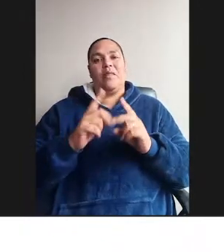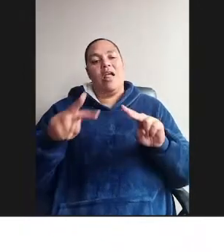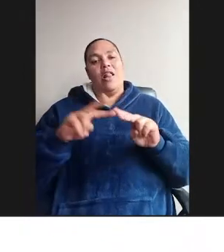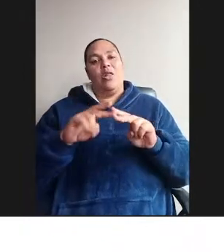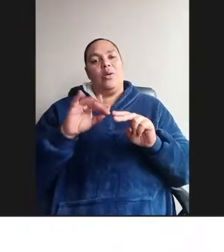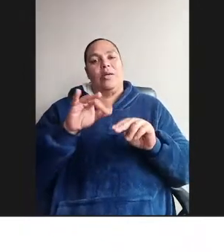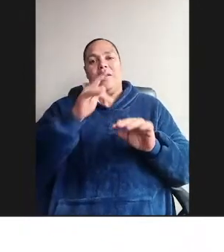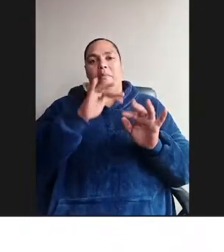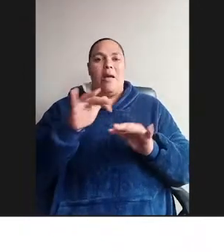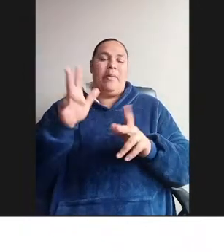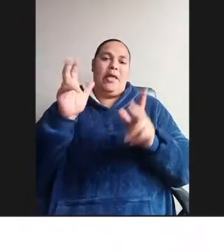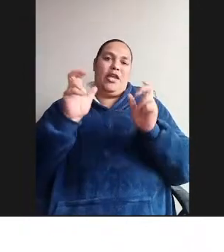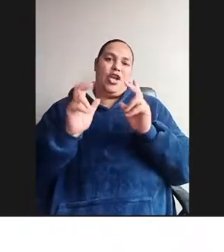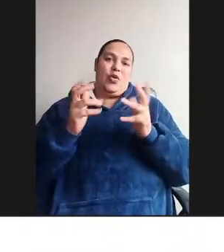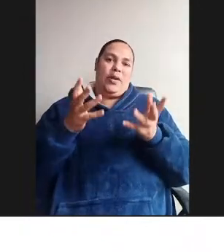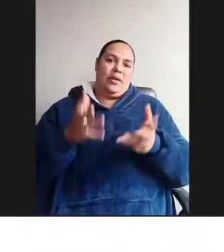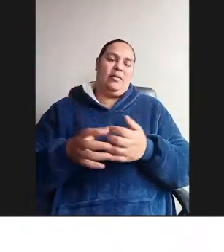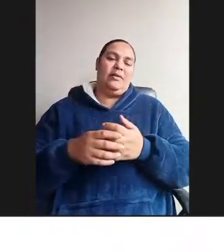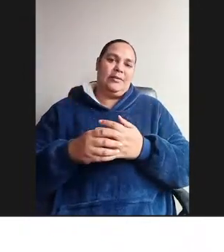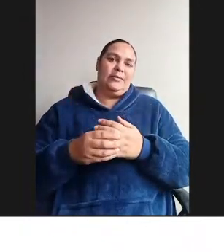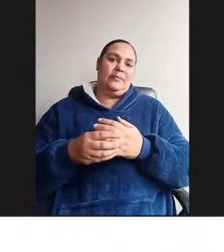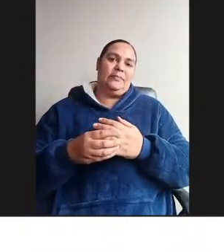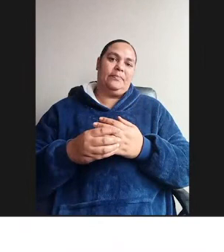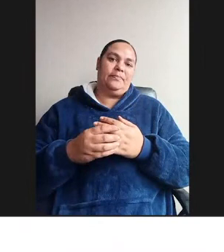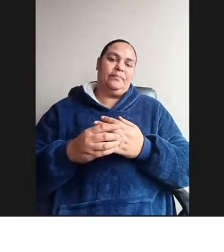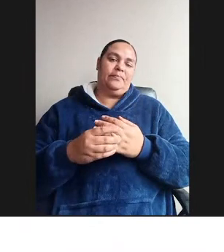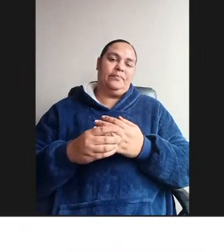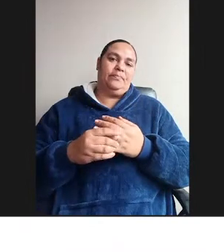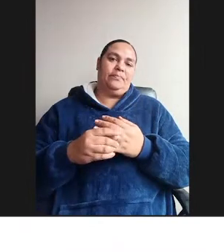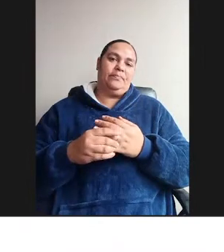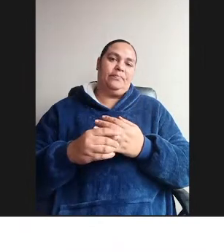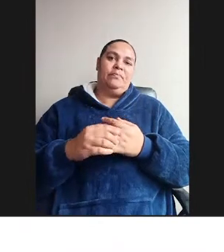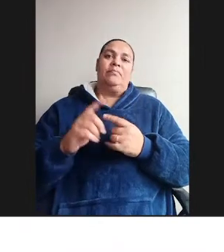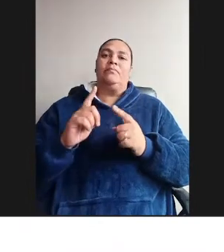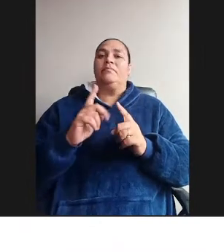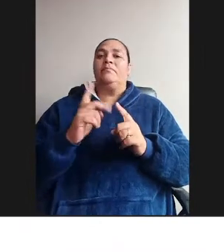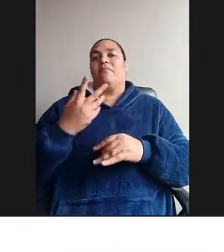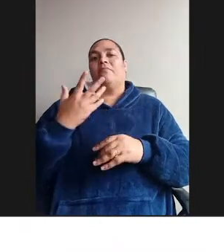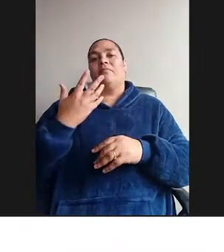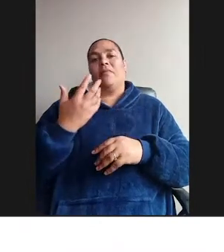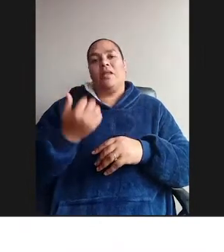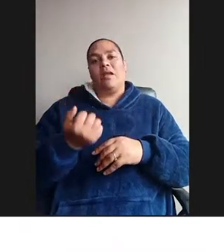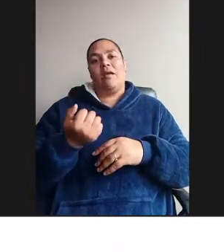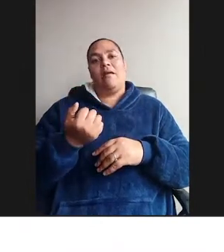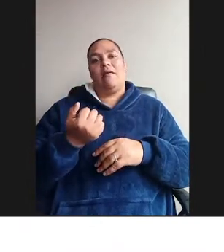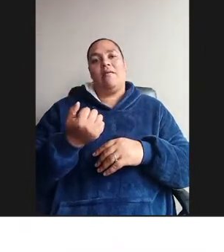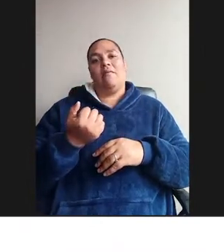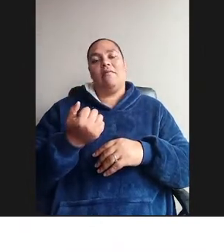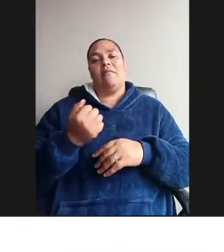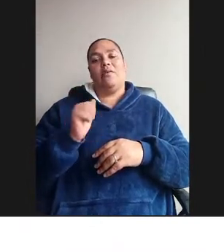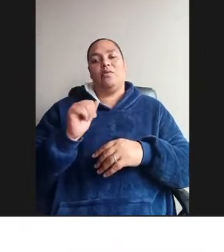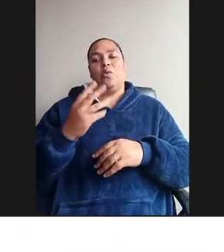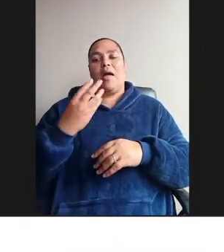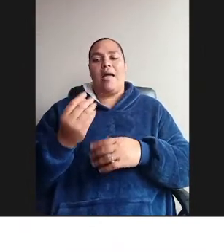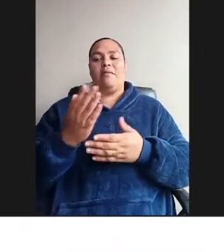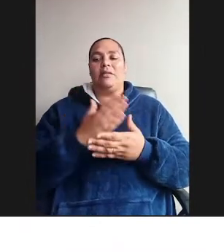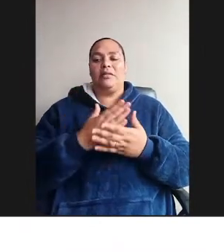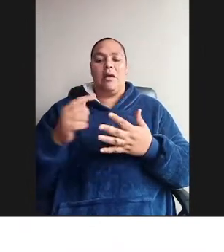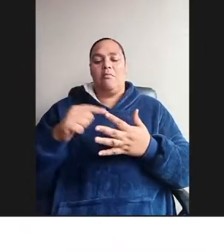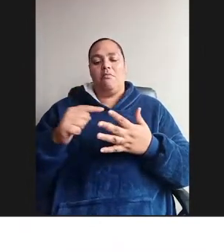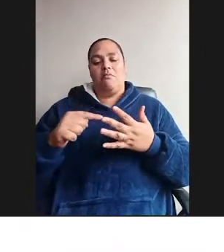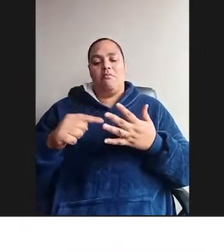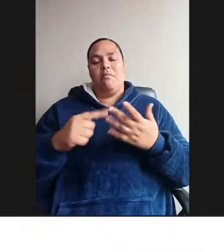hearing. And there are, I agree with Mr. Keswa, there are some of the issues that we have to